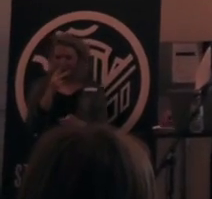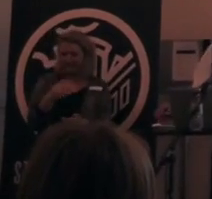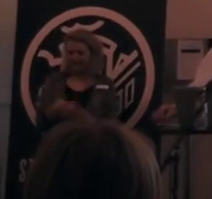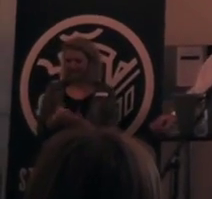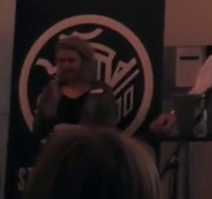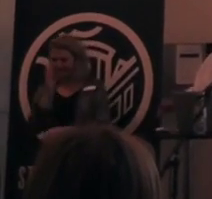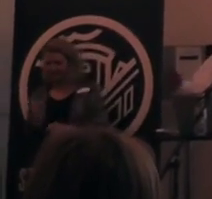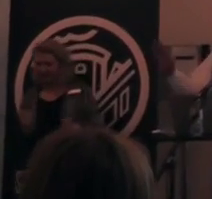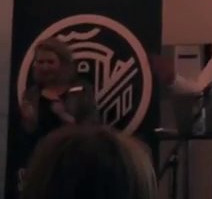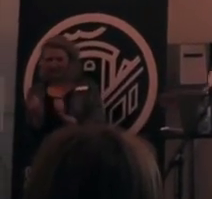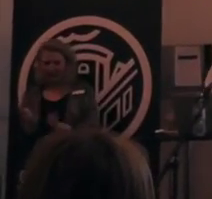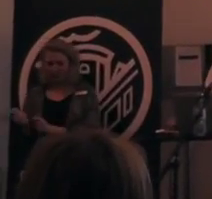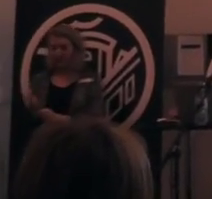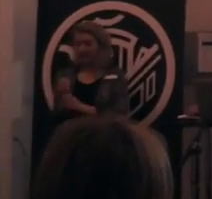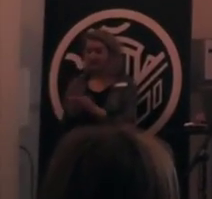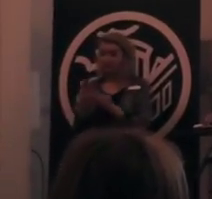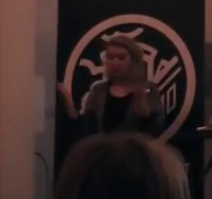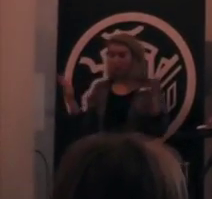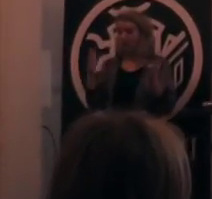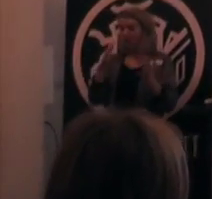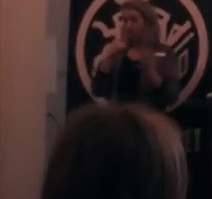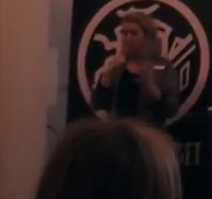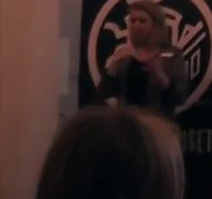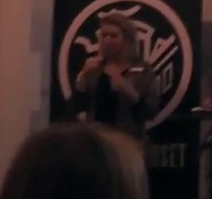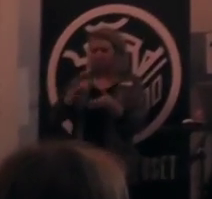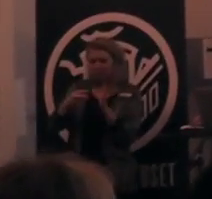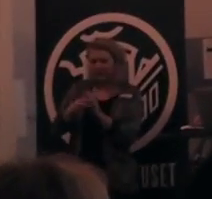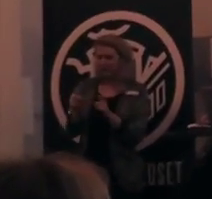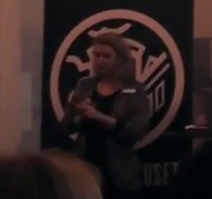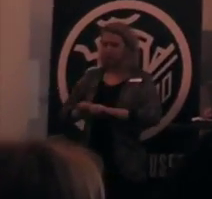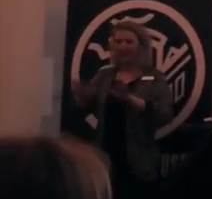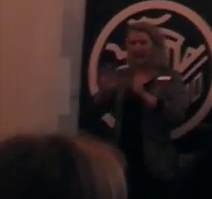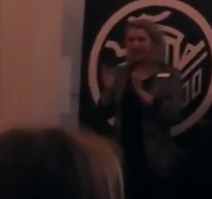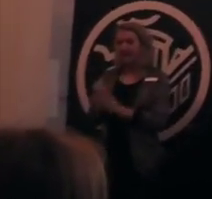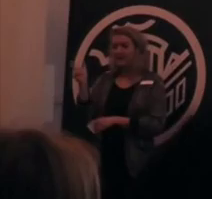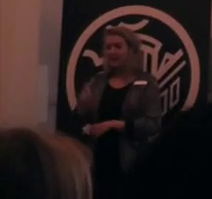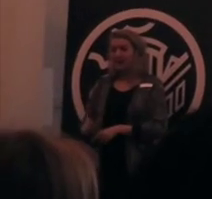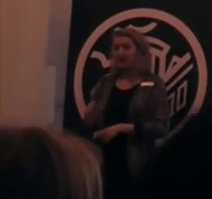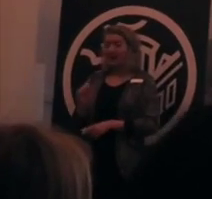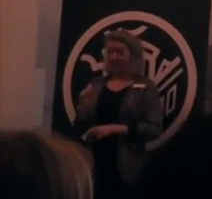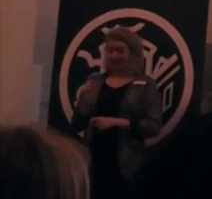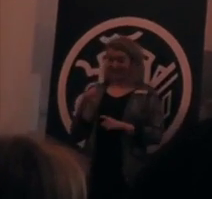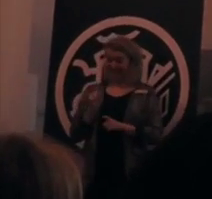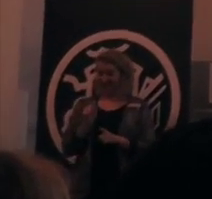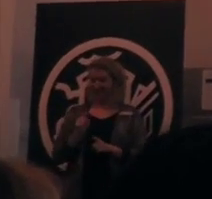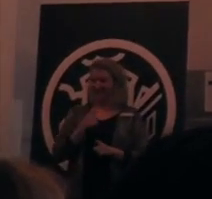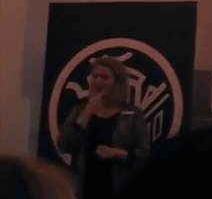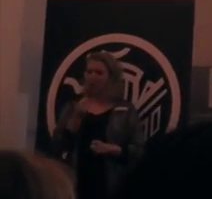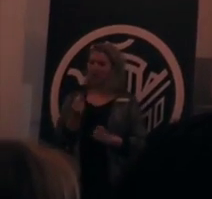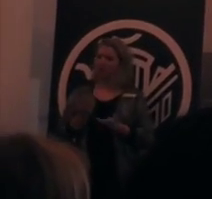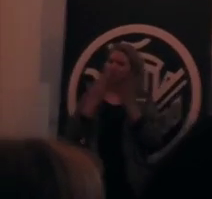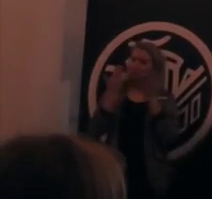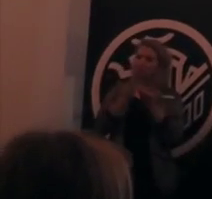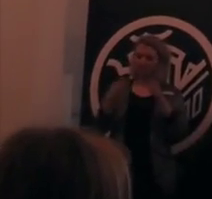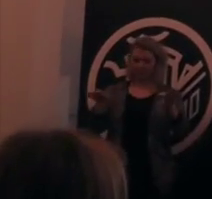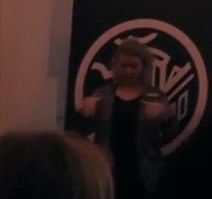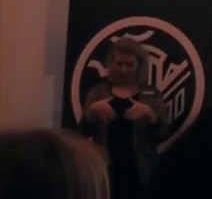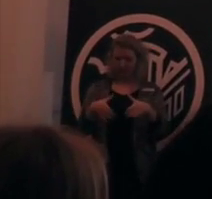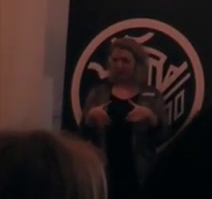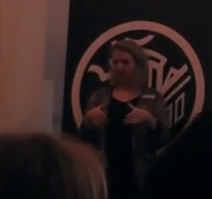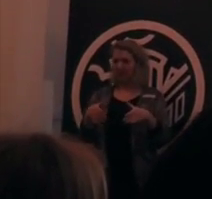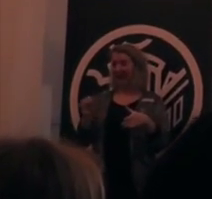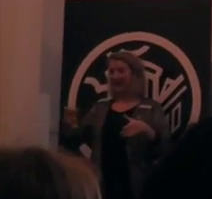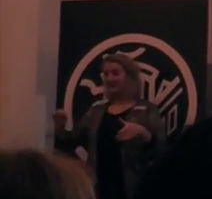And it's a very big program that's throughout Italy right now. And his boss led the gender studies program in Verona. And